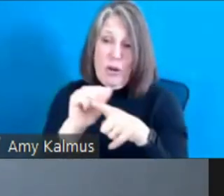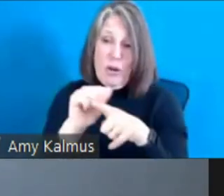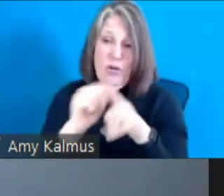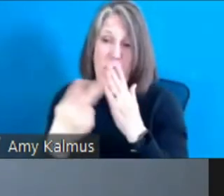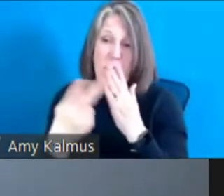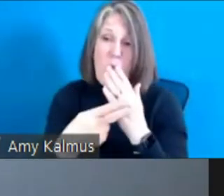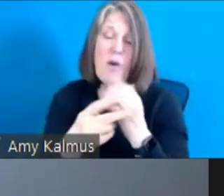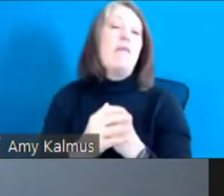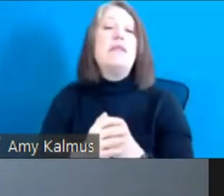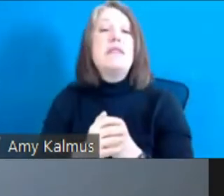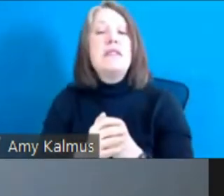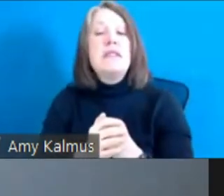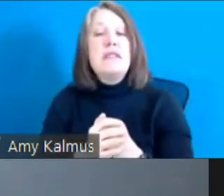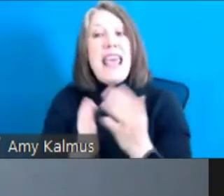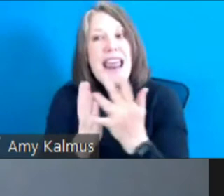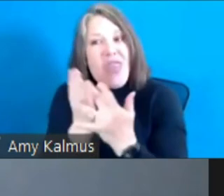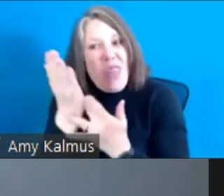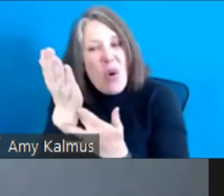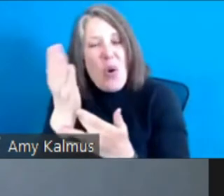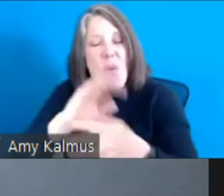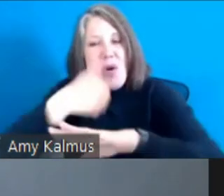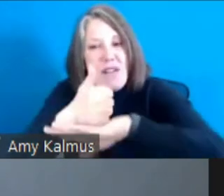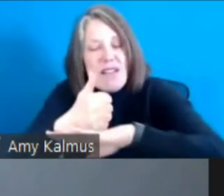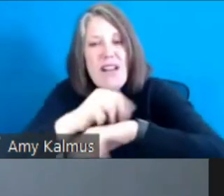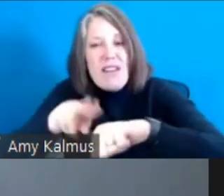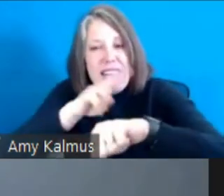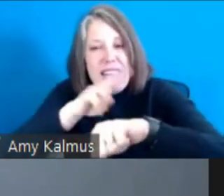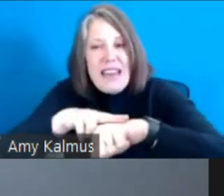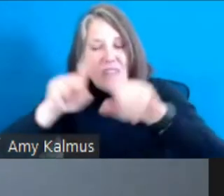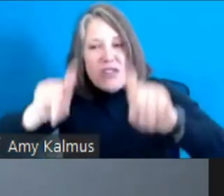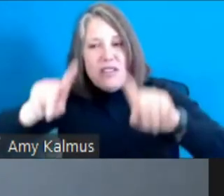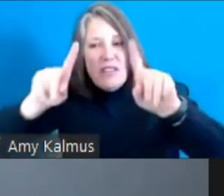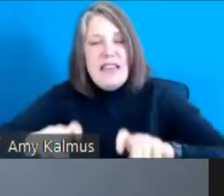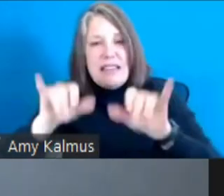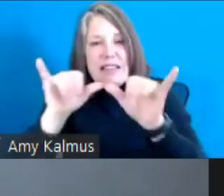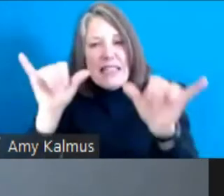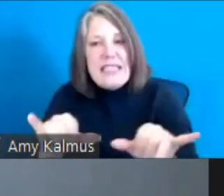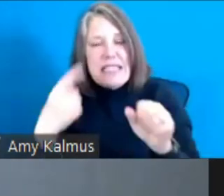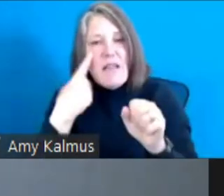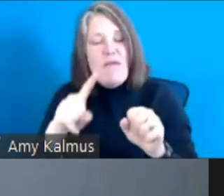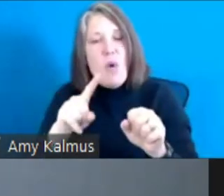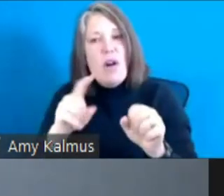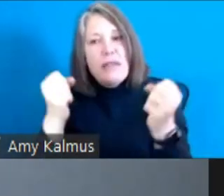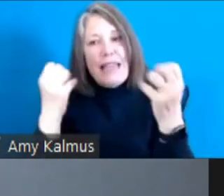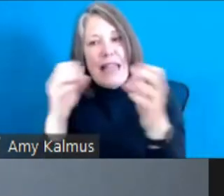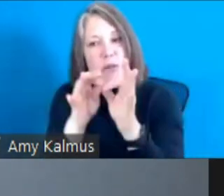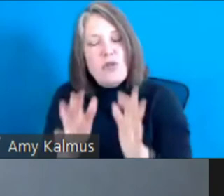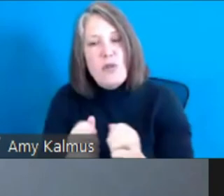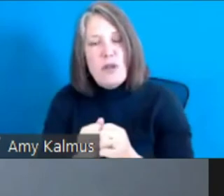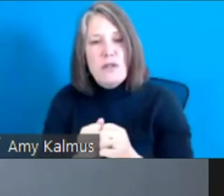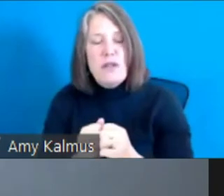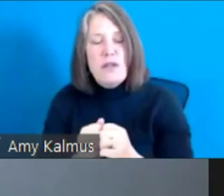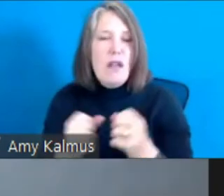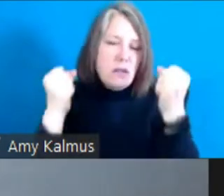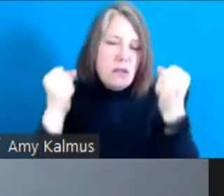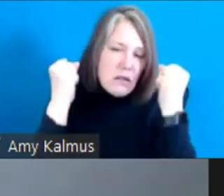programs. And through the establishment of a national testing system for sign language interpreters. There's so much